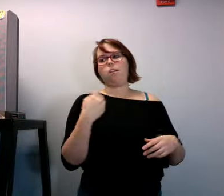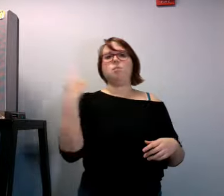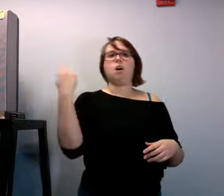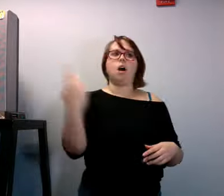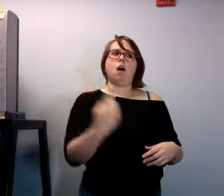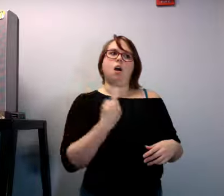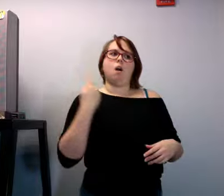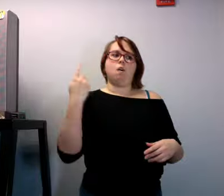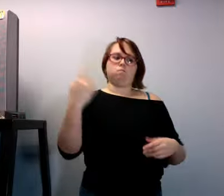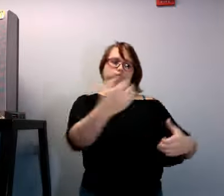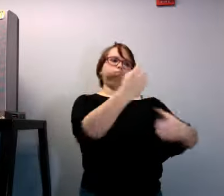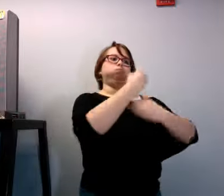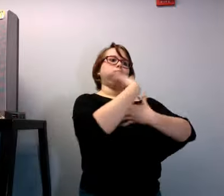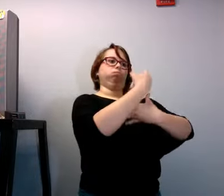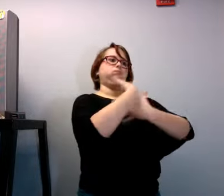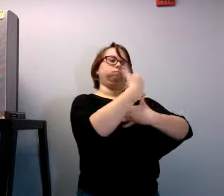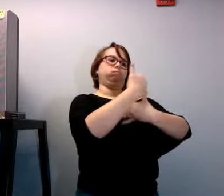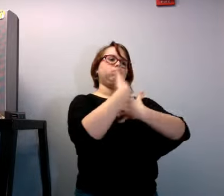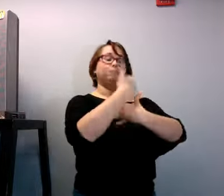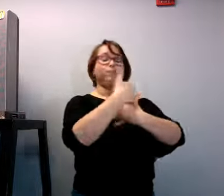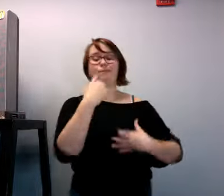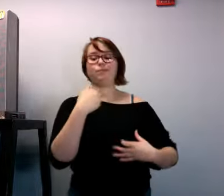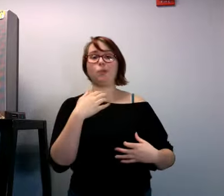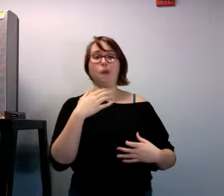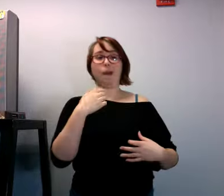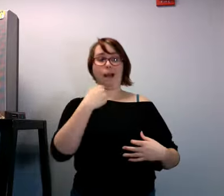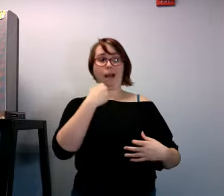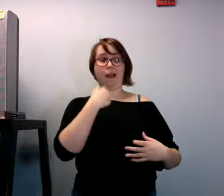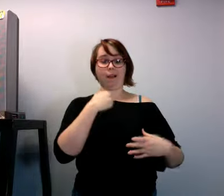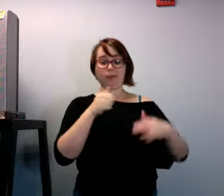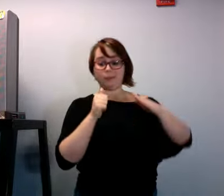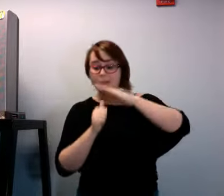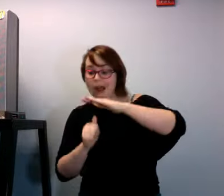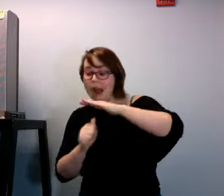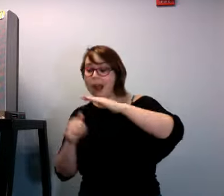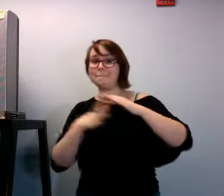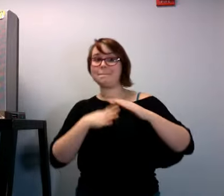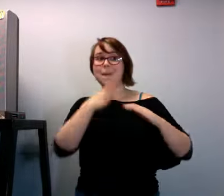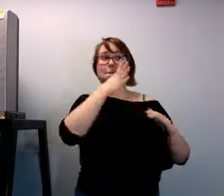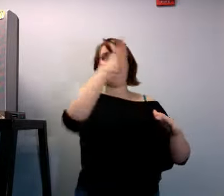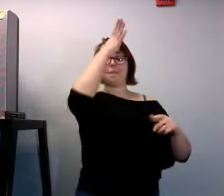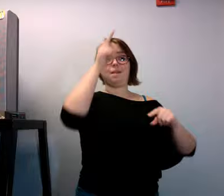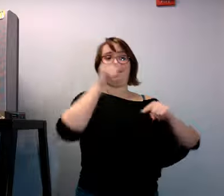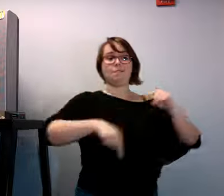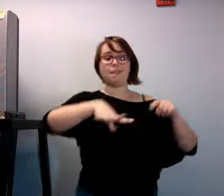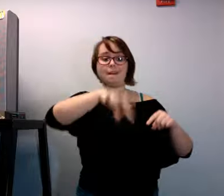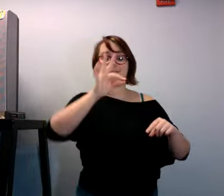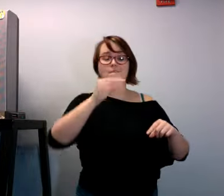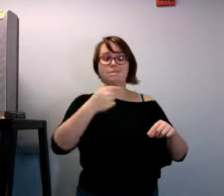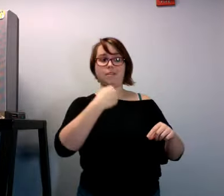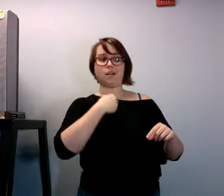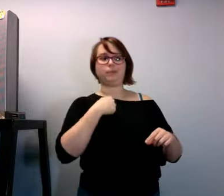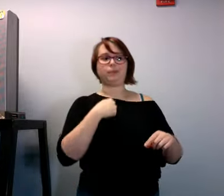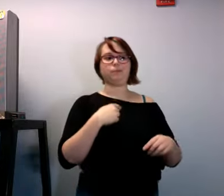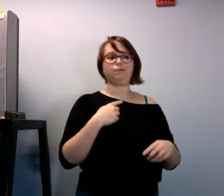they couldn't find me to punish me. Sometimes my parents would make me go to my room for things that I had done. And I would go in